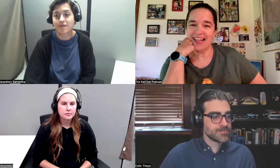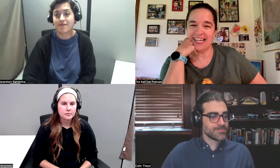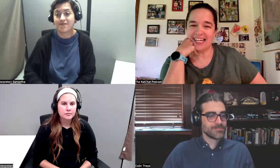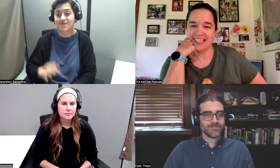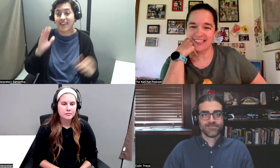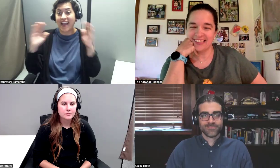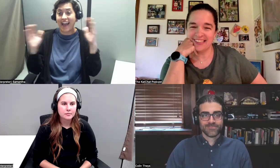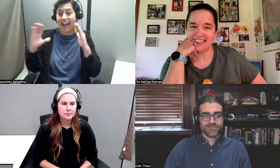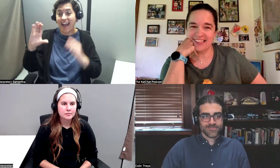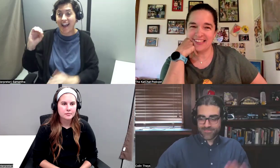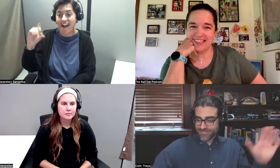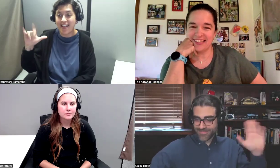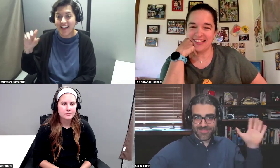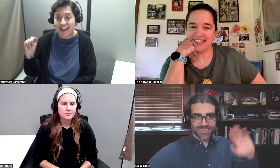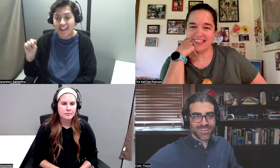Hi, Colin.